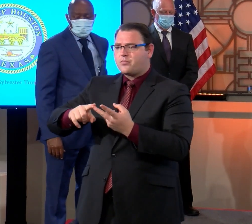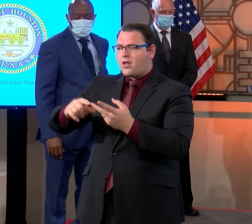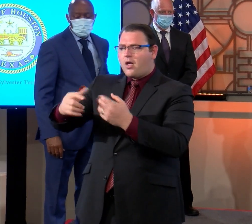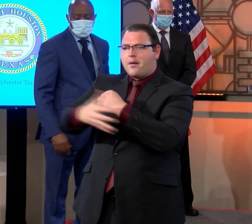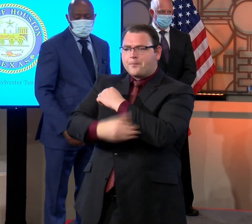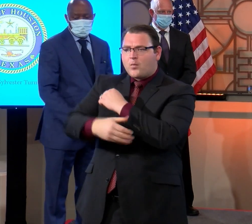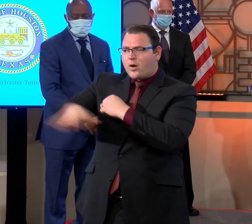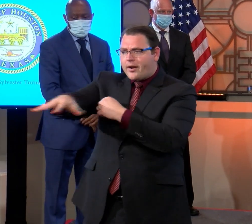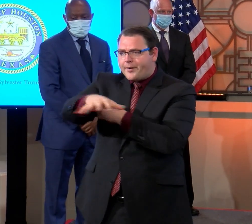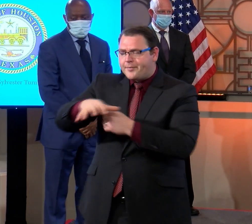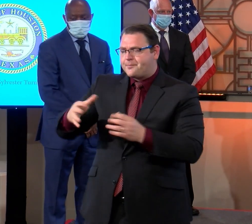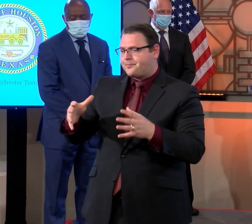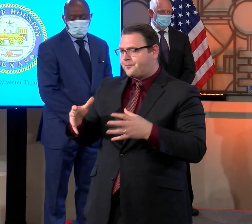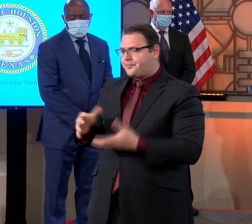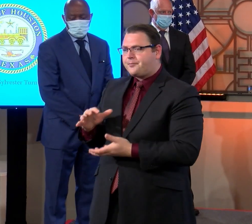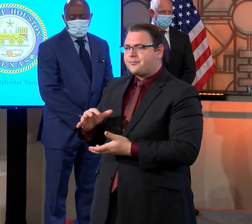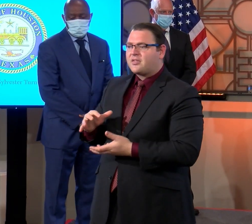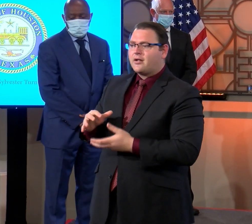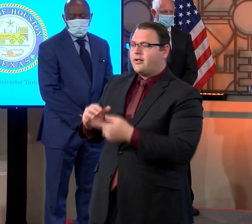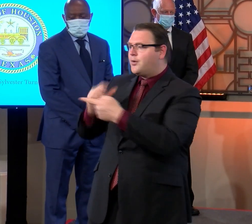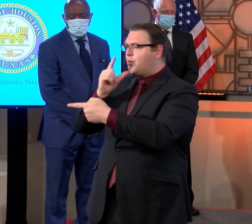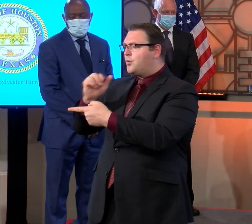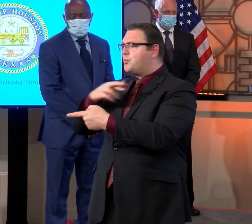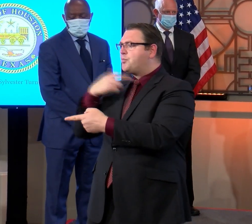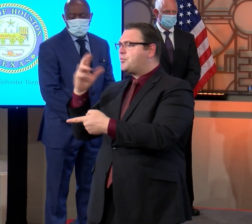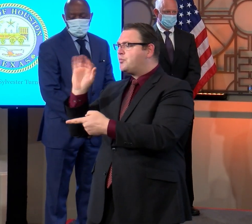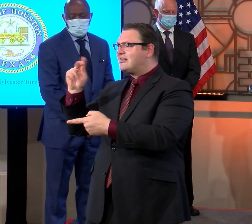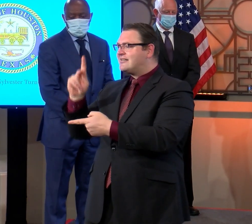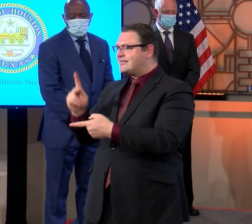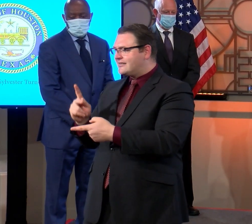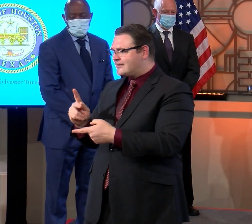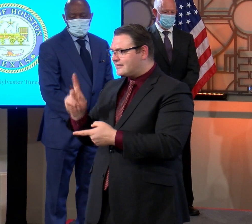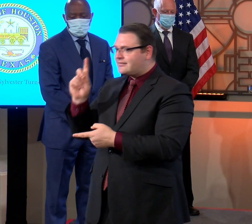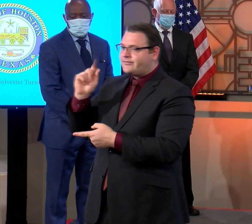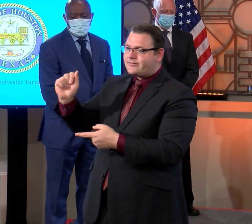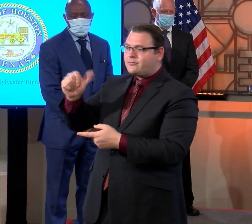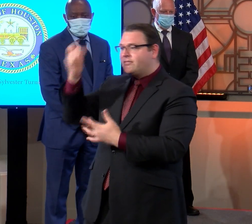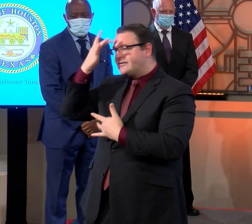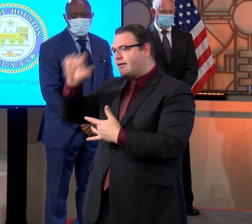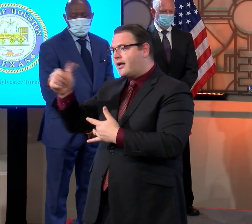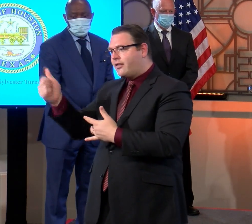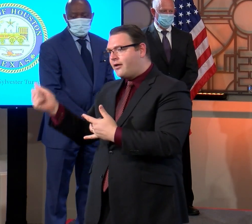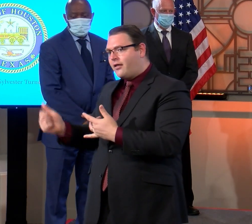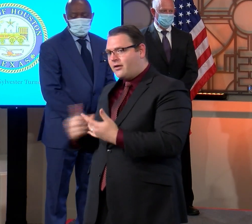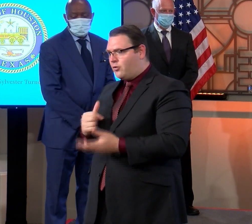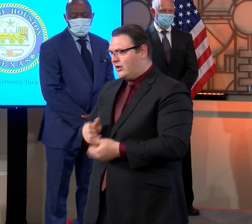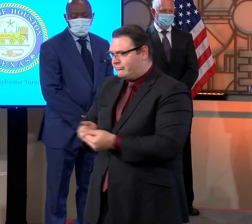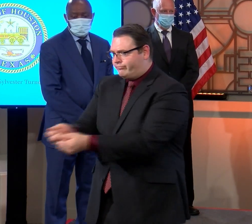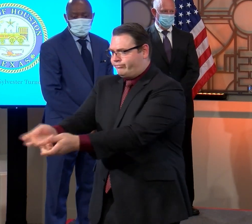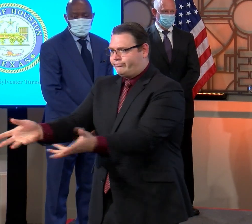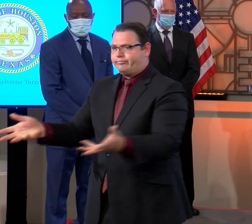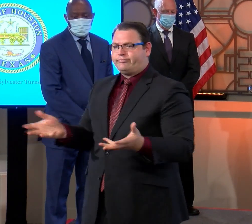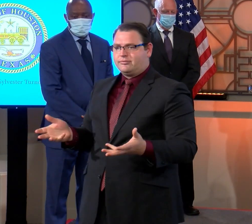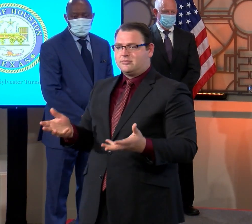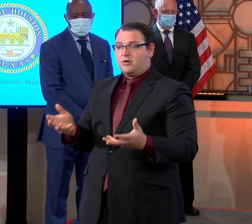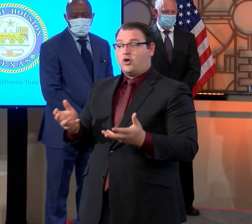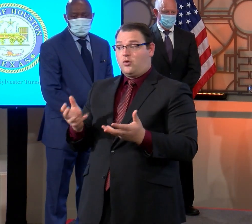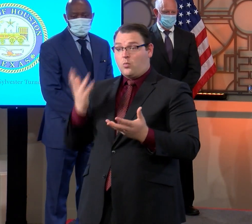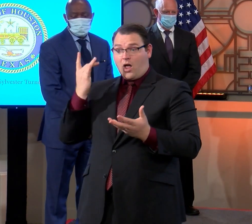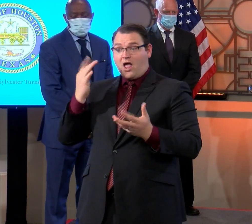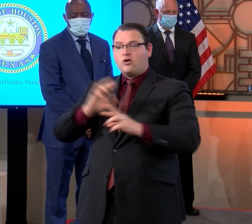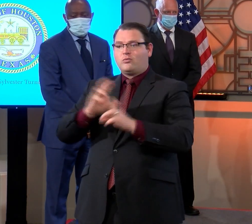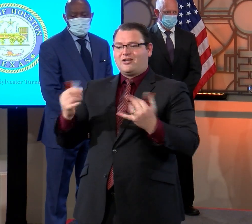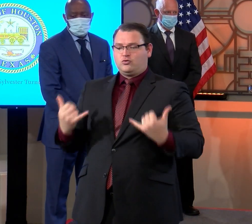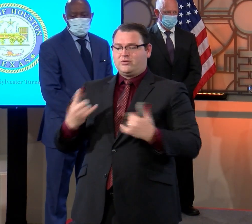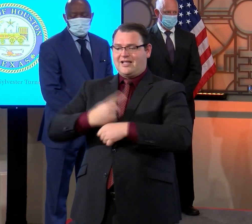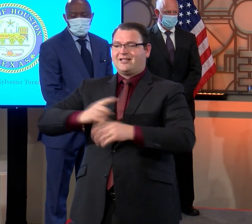the at-risk population, to distribute surgical masks in preparation for today. So contact your council